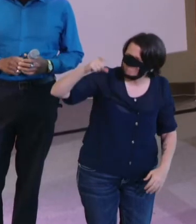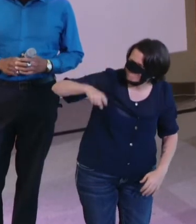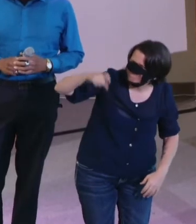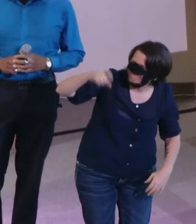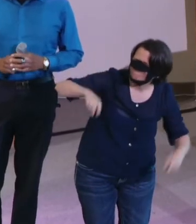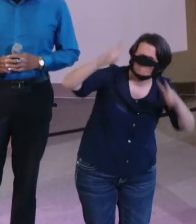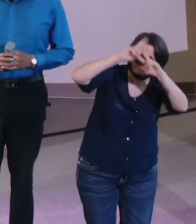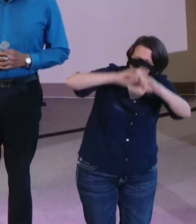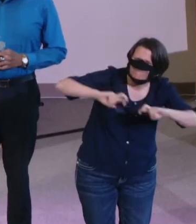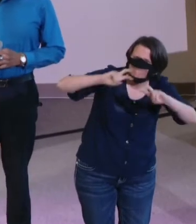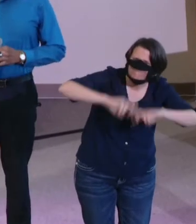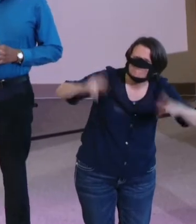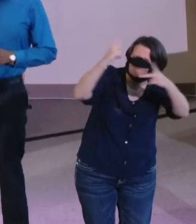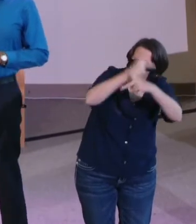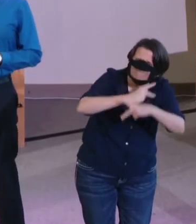for